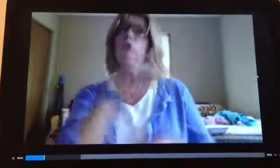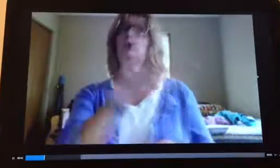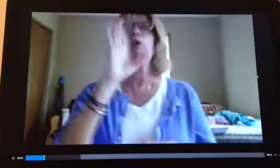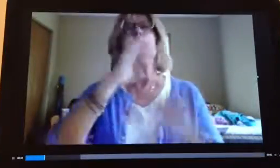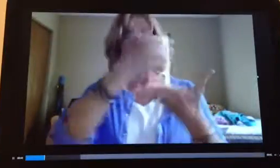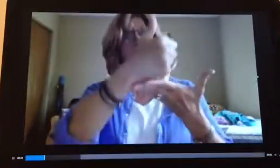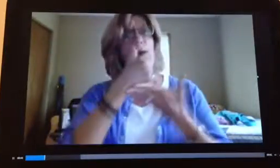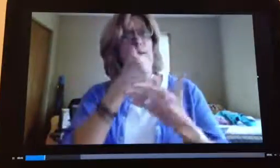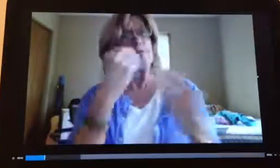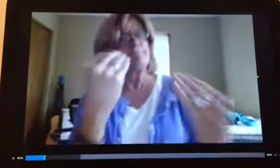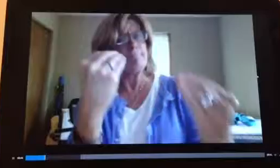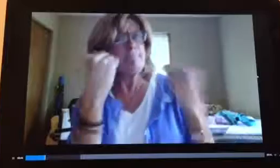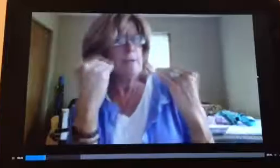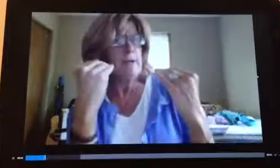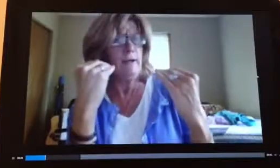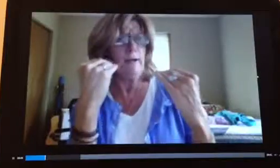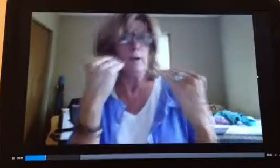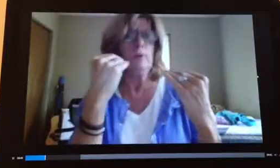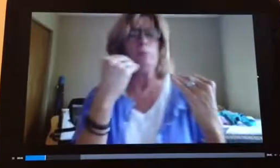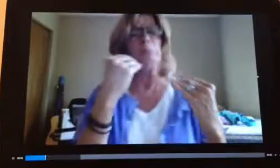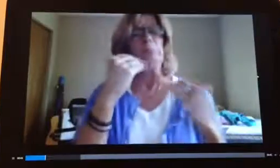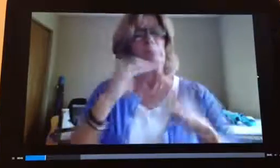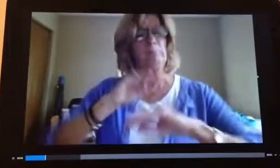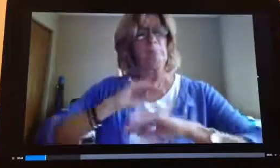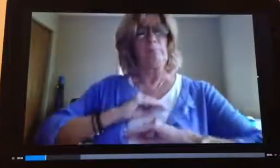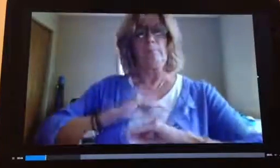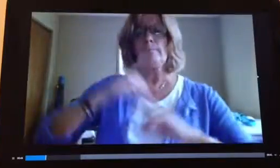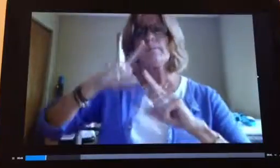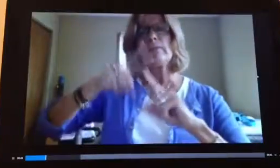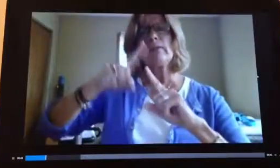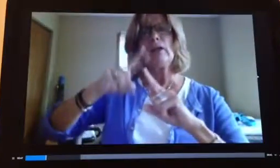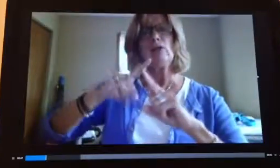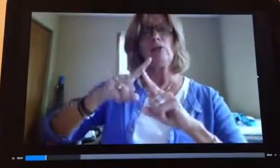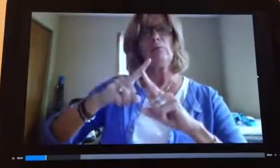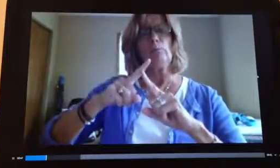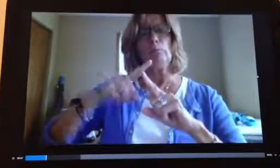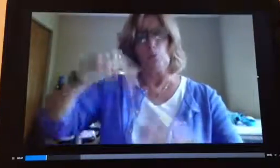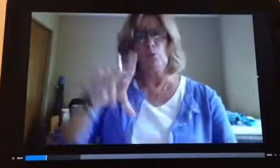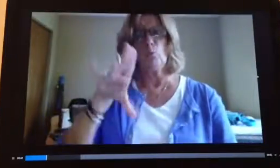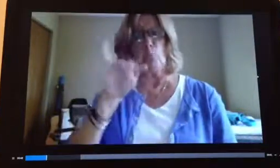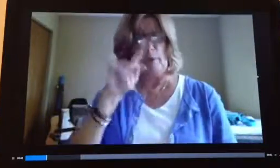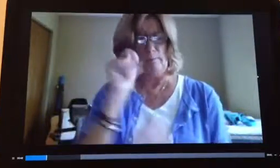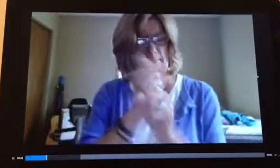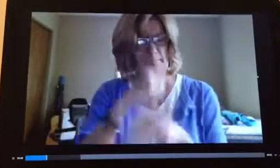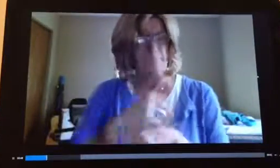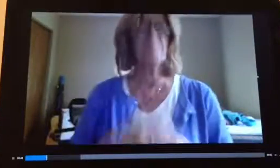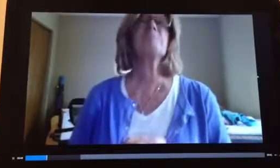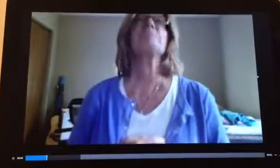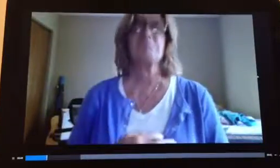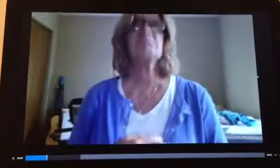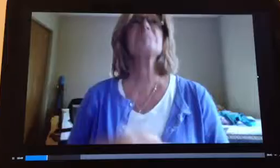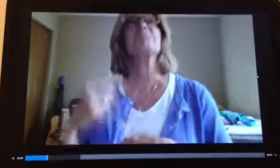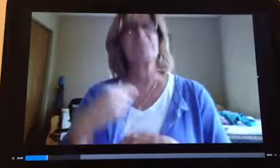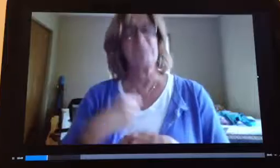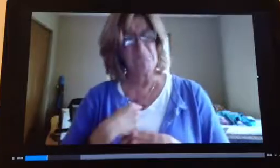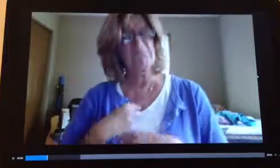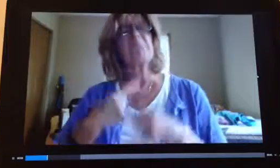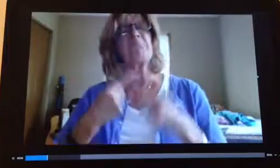how. So I decided I was gonna go over and she was gonna help me make this quilt and teach me how to just quilt in general.